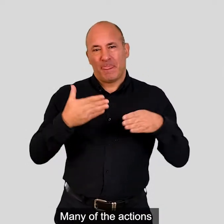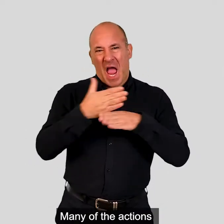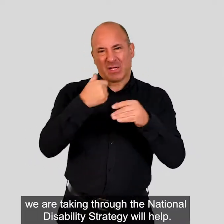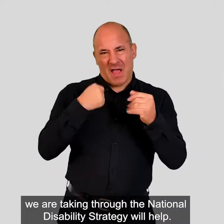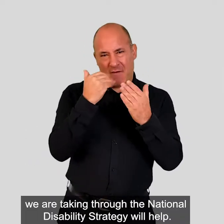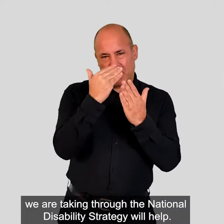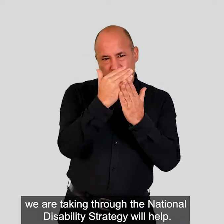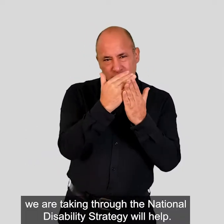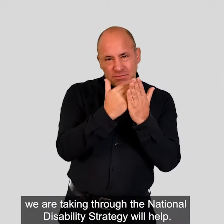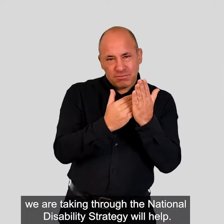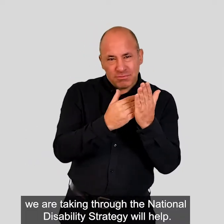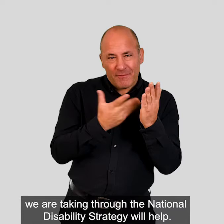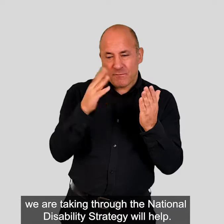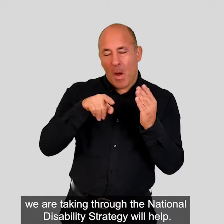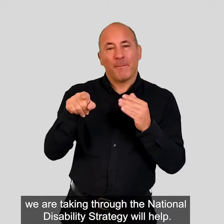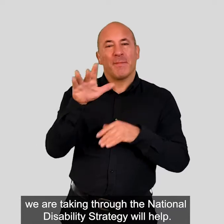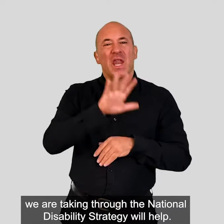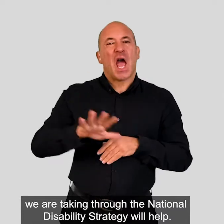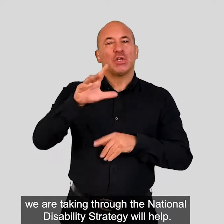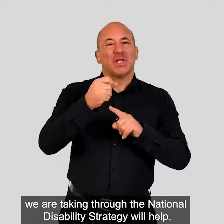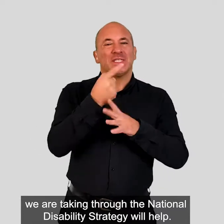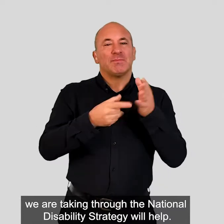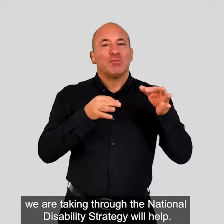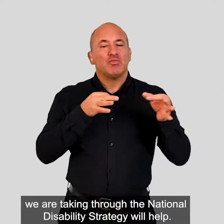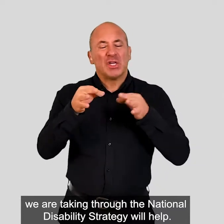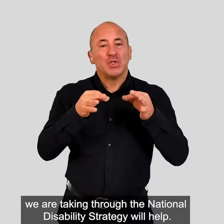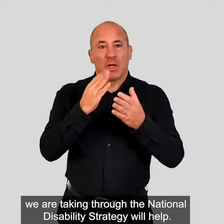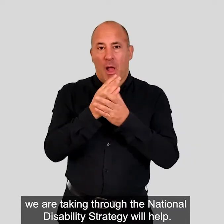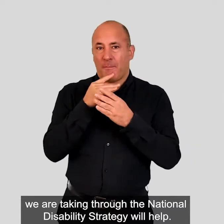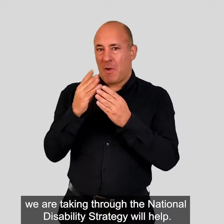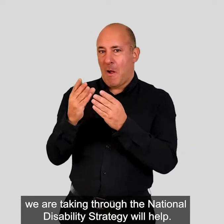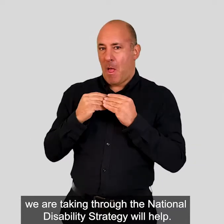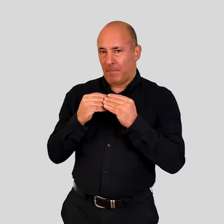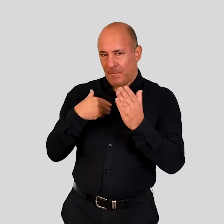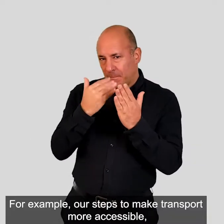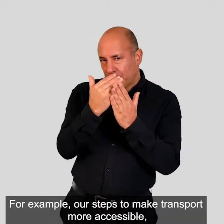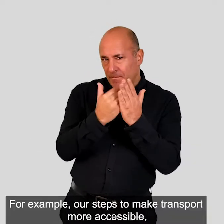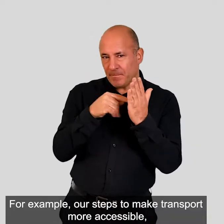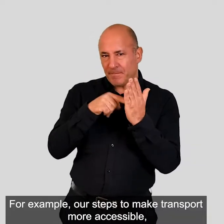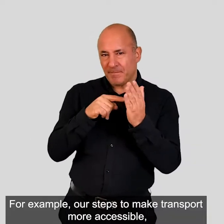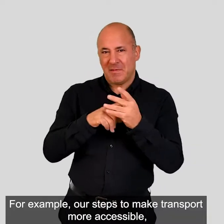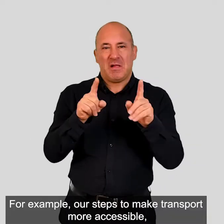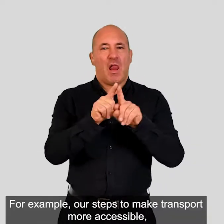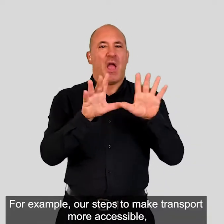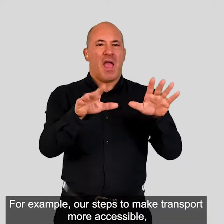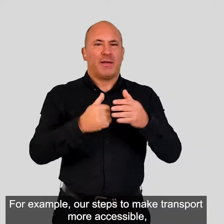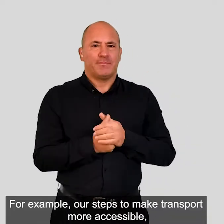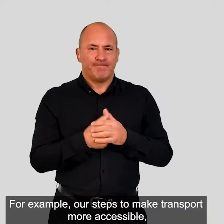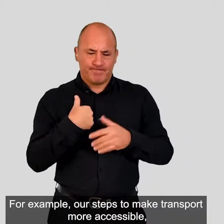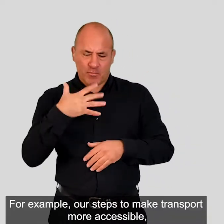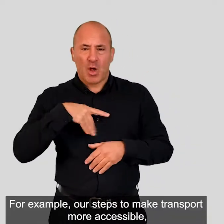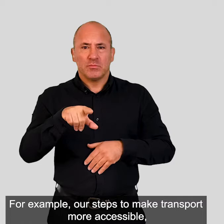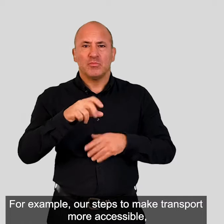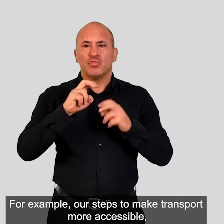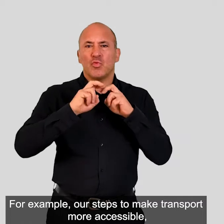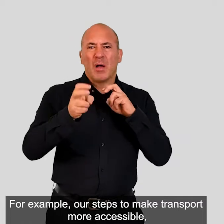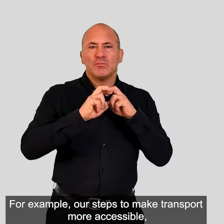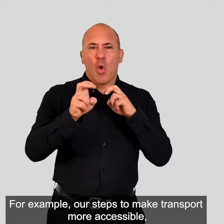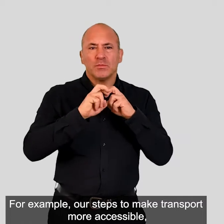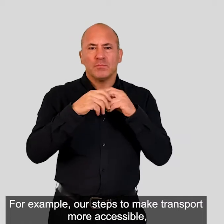of the actions we're taking through the National Disability Strategy will help. For example, are steps to make transport more